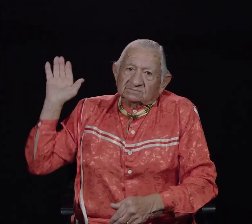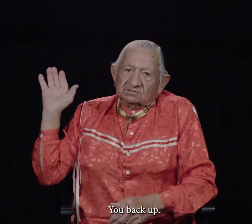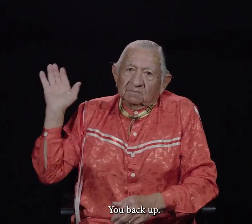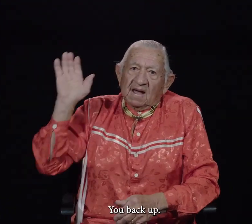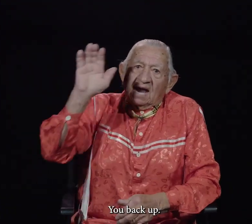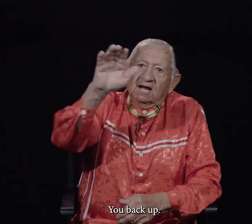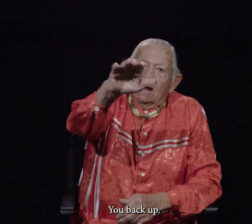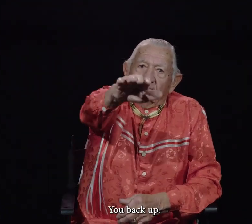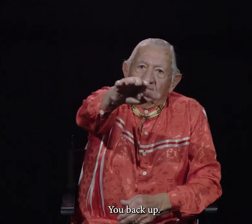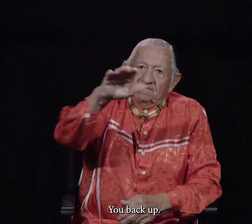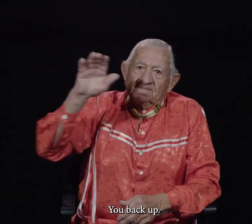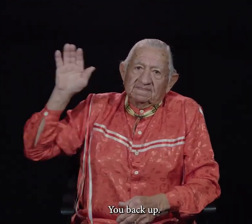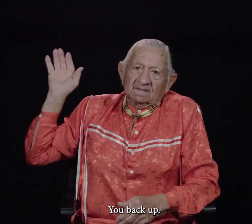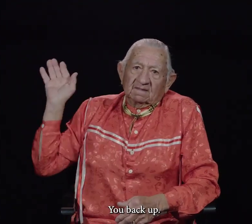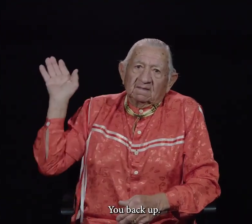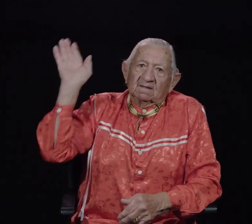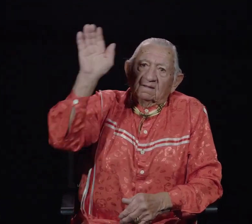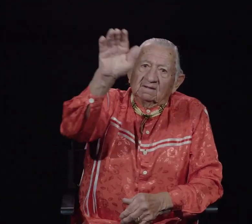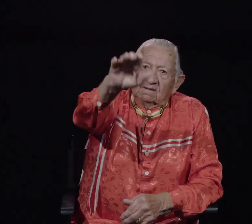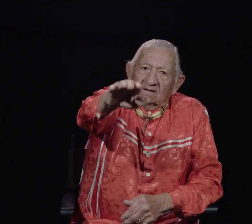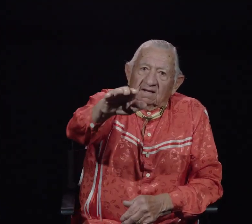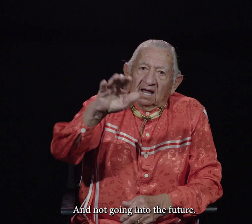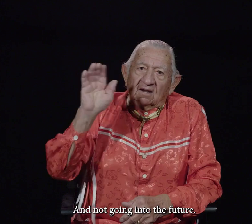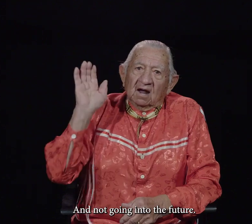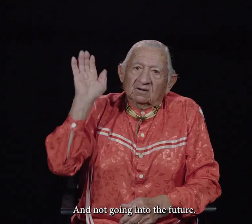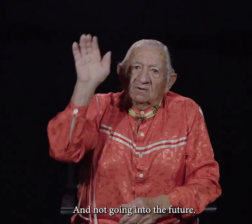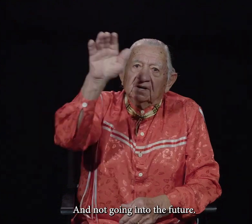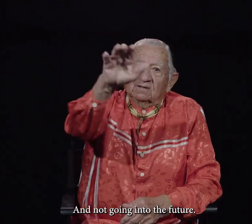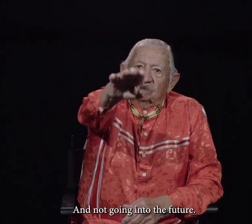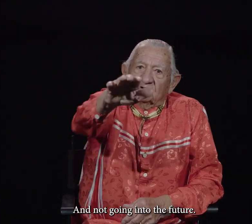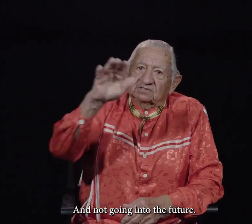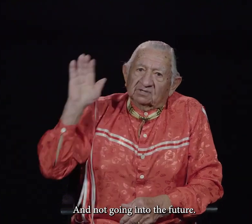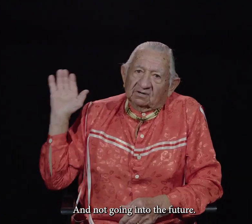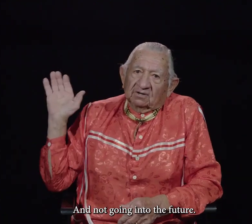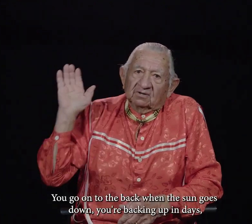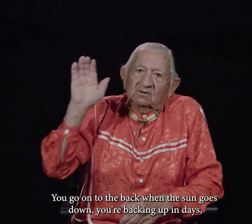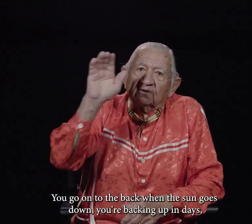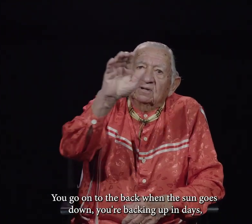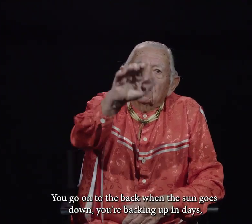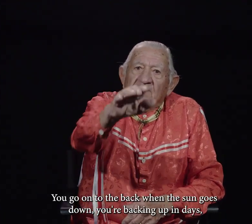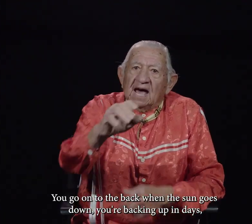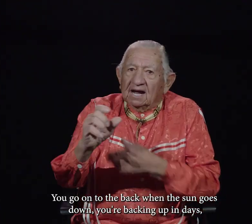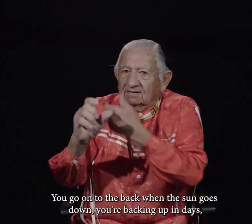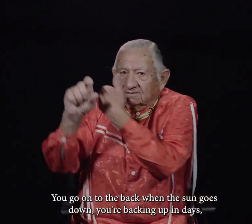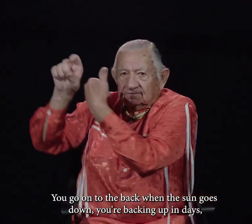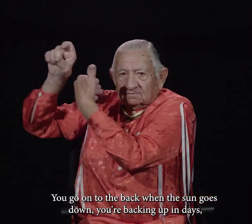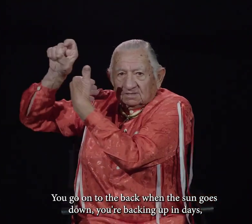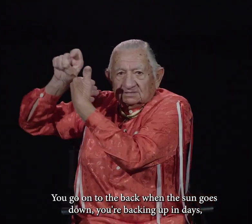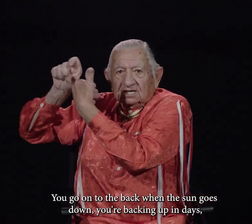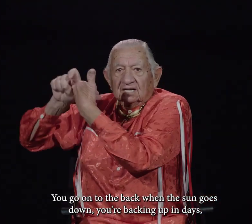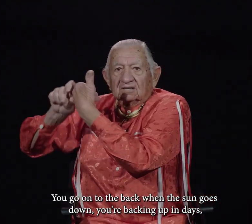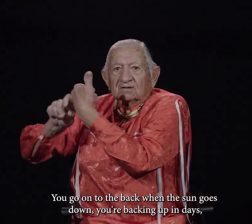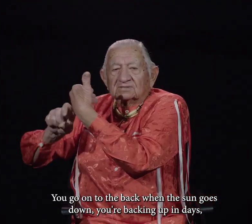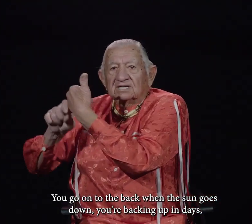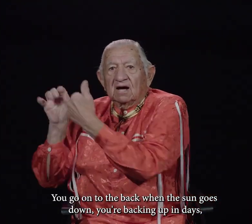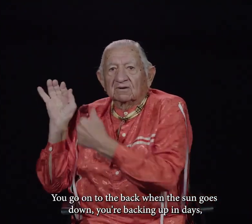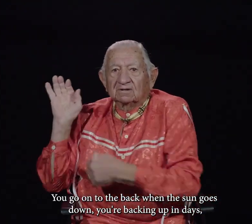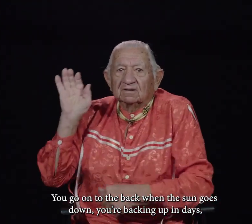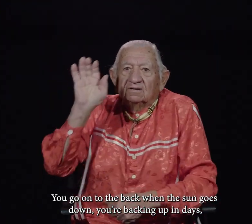You back up and not go into the future. You go into the back where the sun goes down.